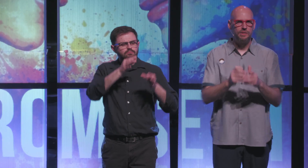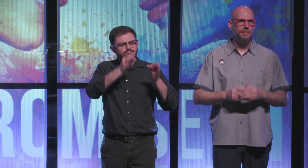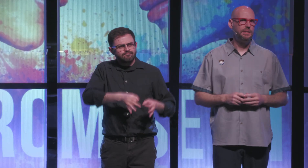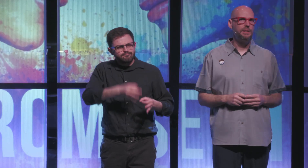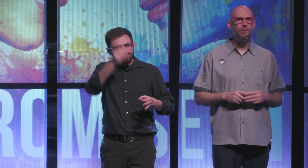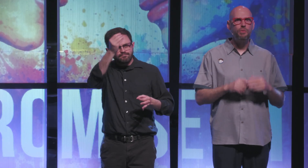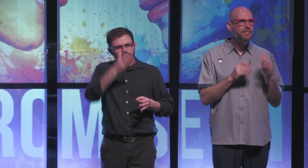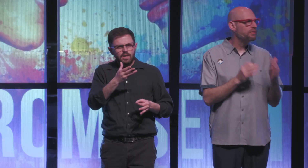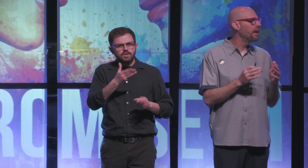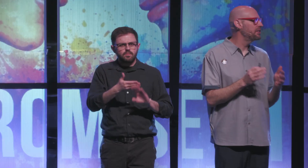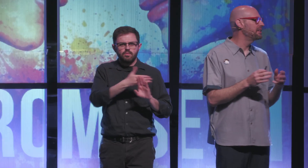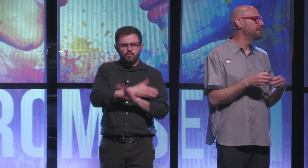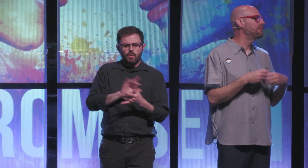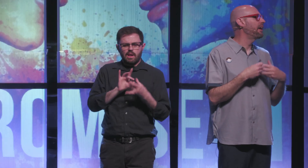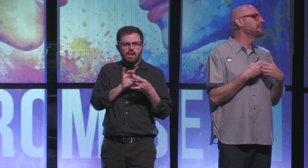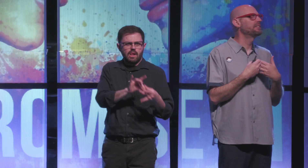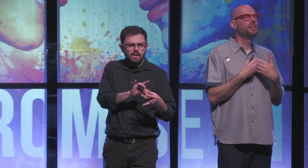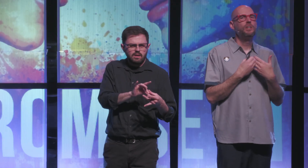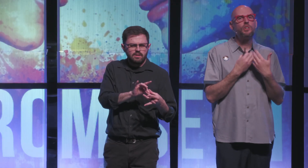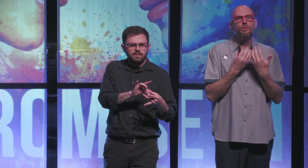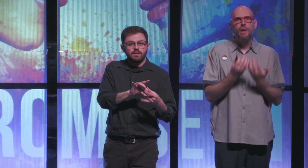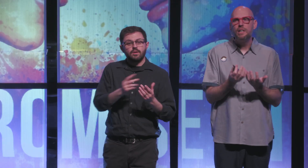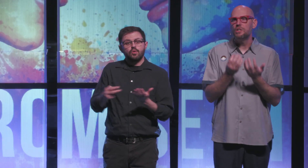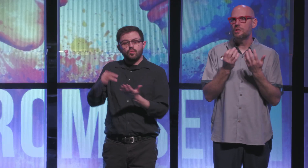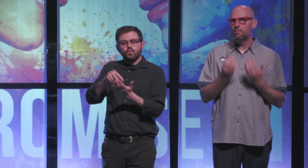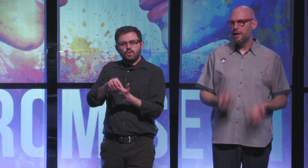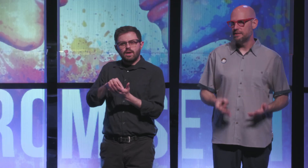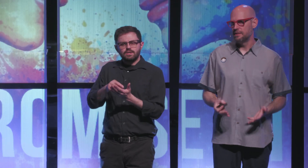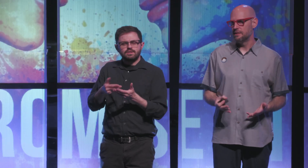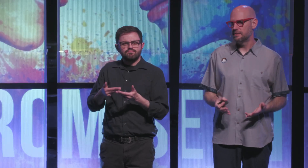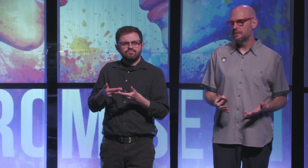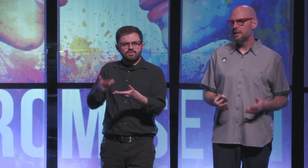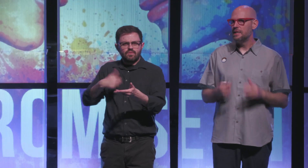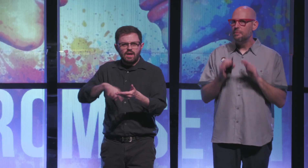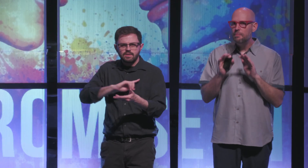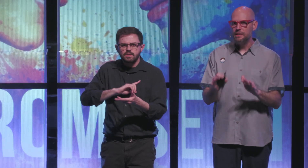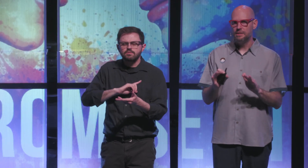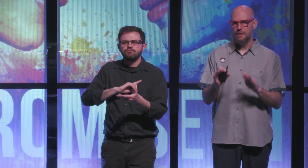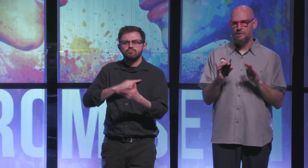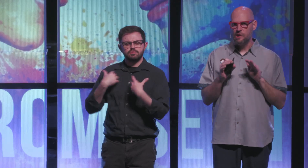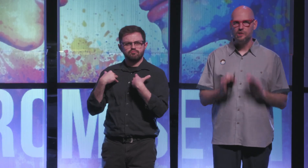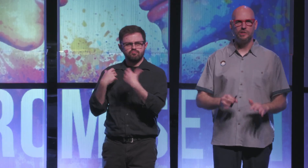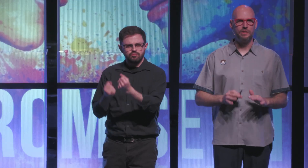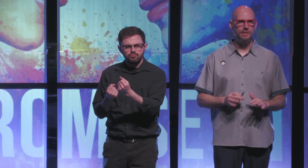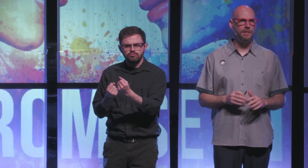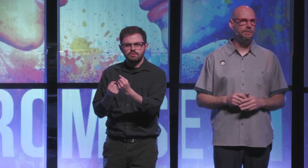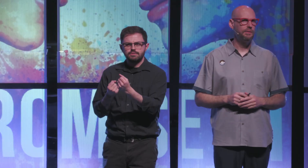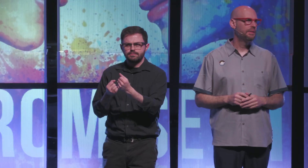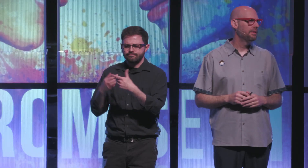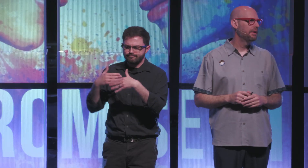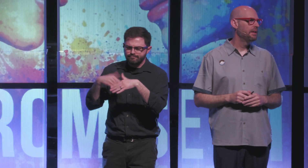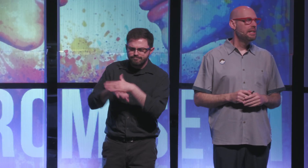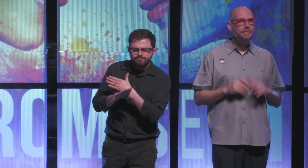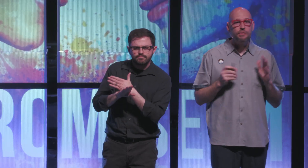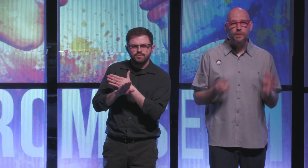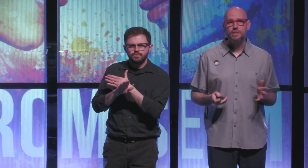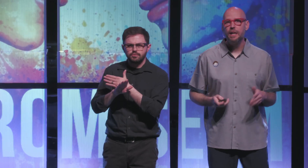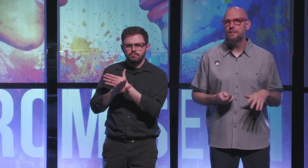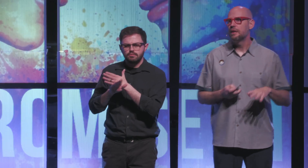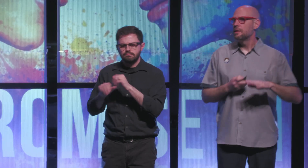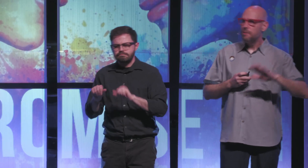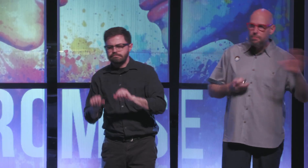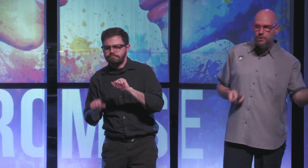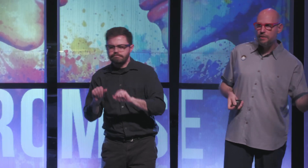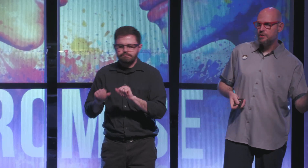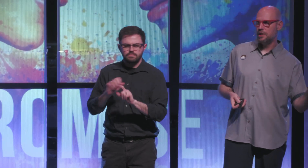that certainty, but resurrection invites courageous presence in the midst of the uncertainty. See, fear